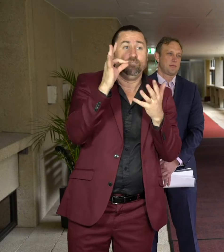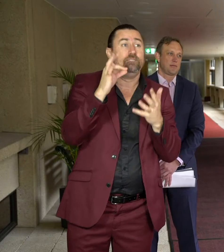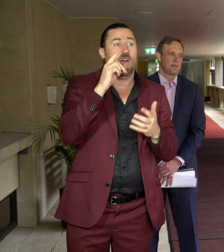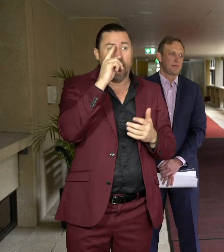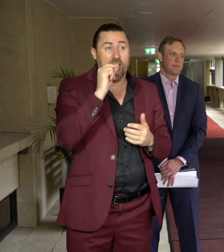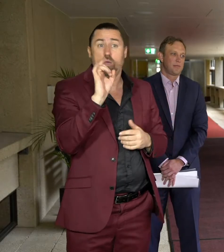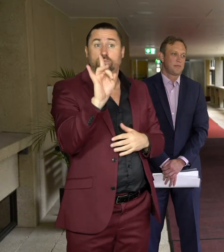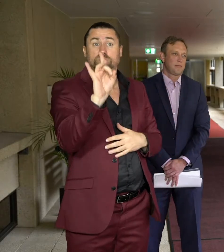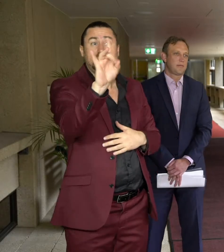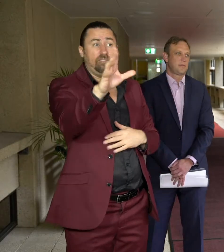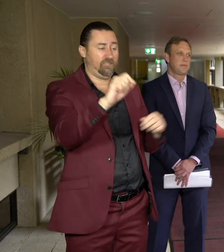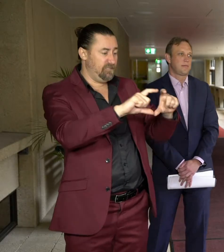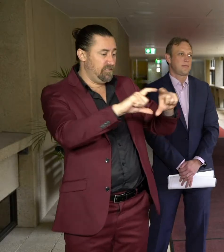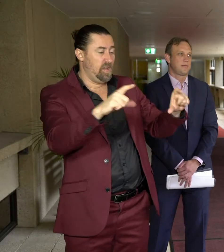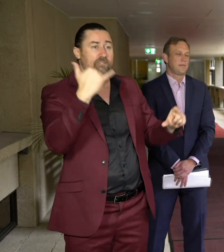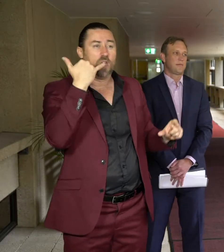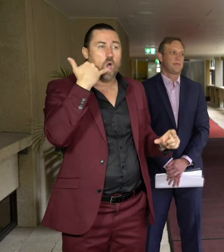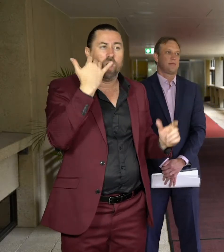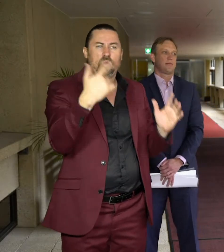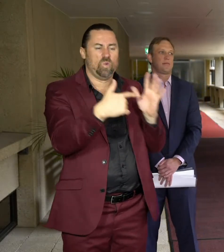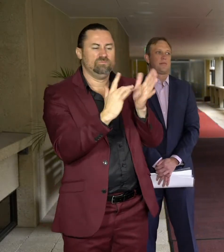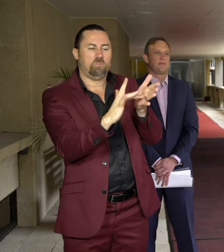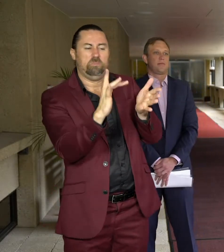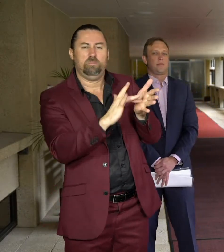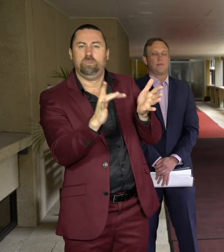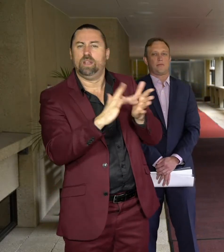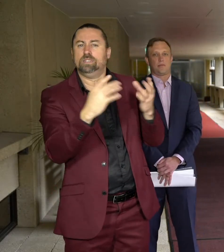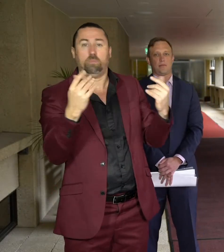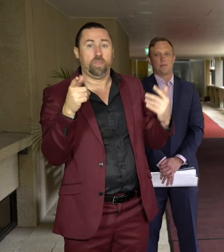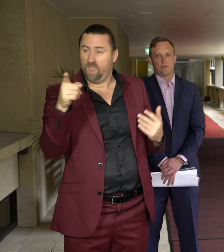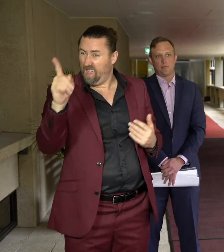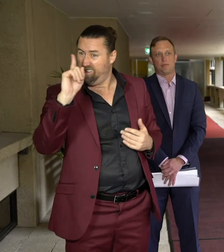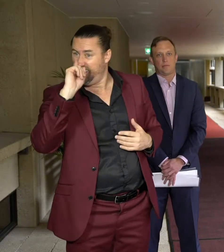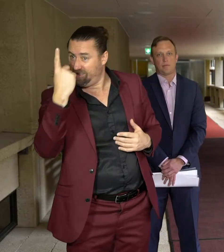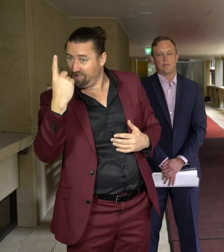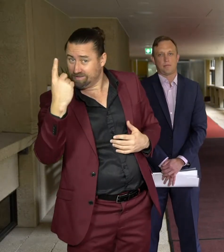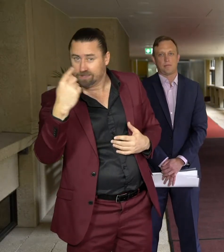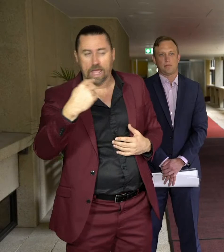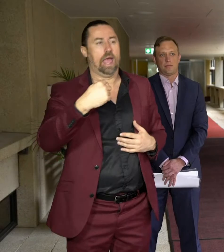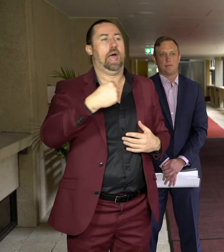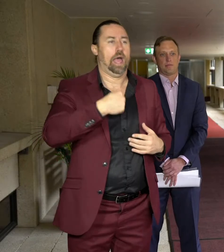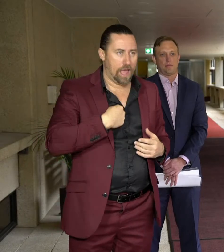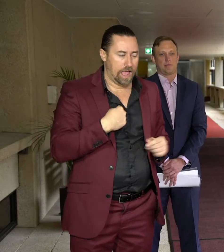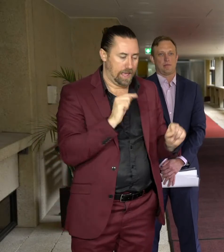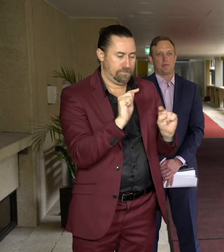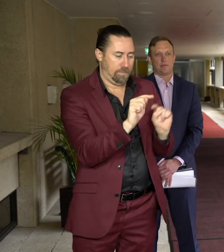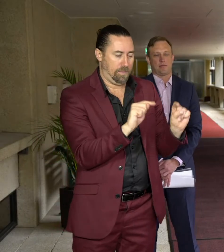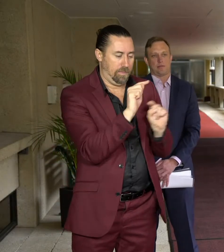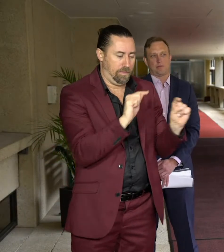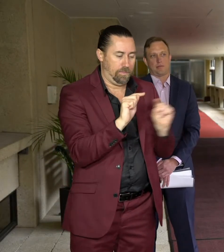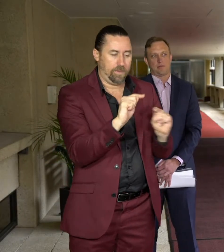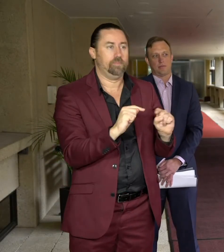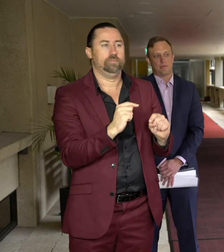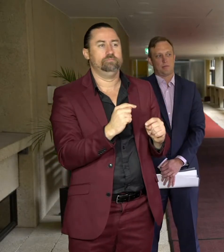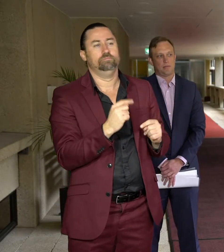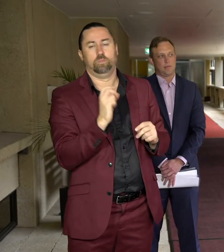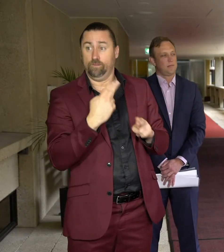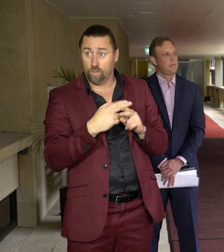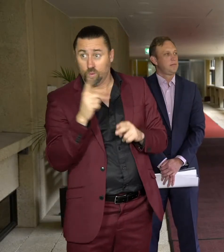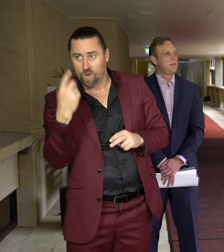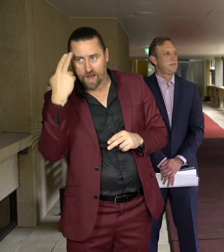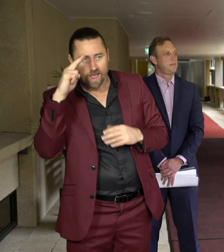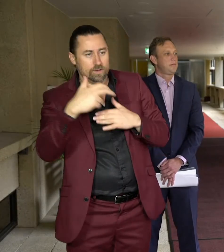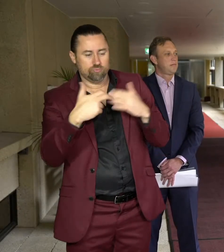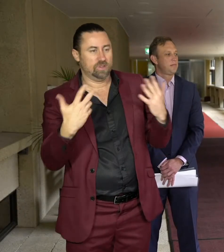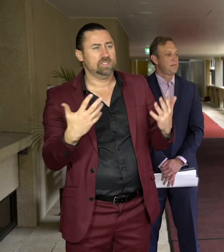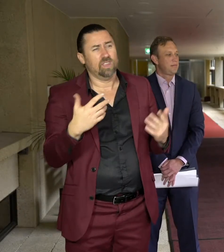tablet or phone there where someone who cannot check in, the business can check in for you. And of course, I remind everyone, we've been doing